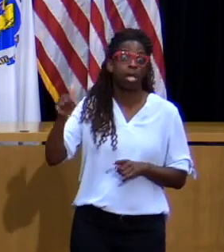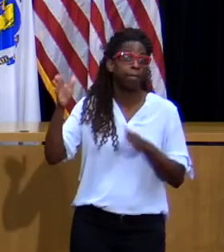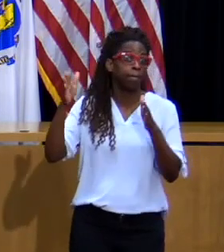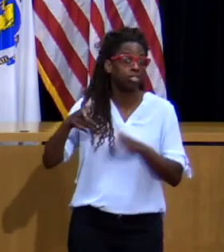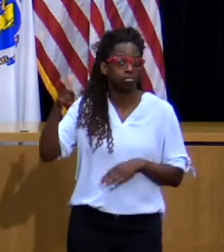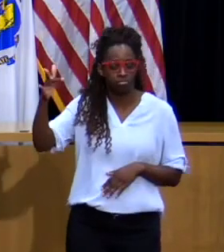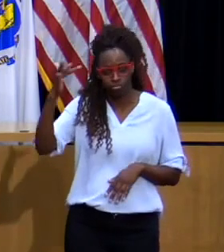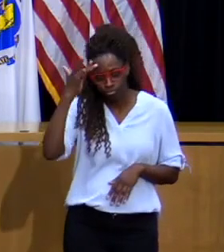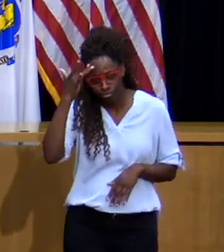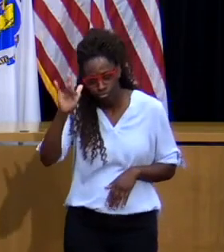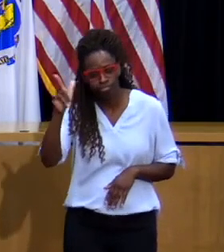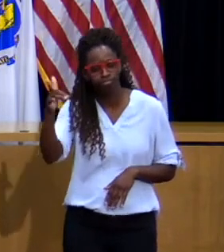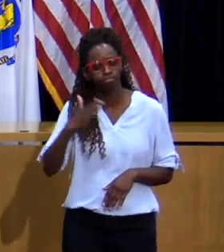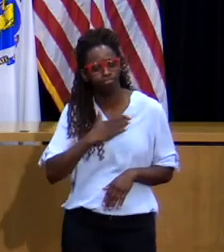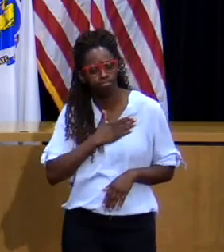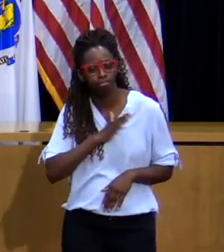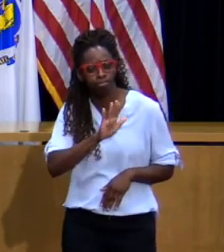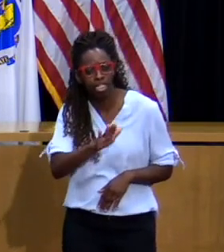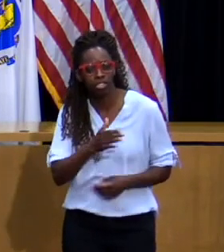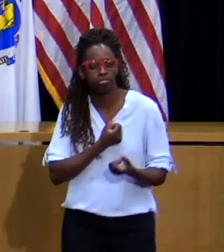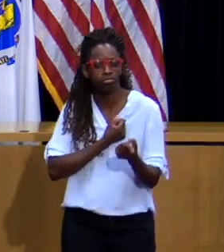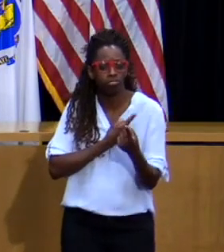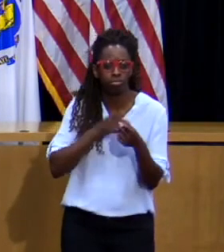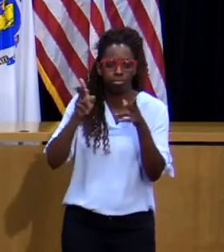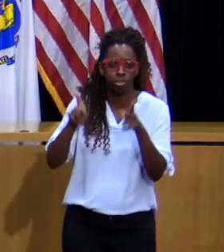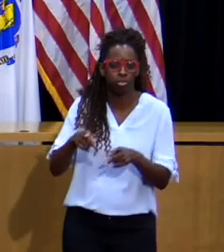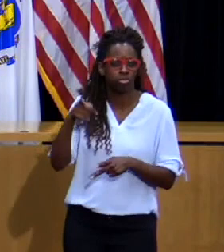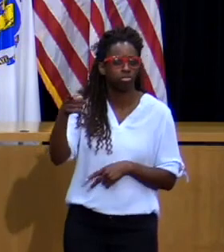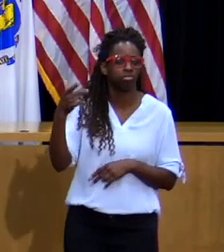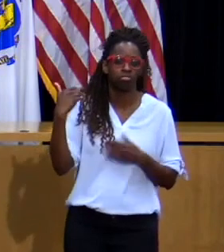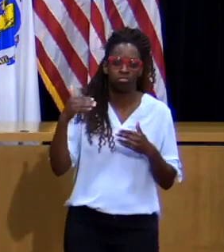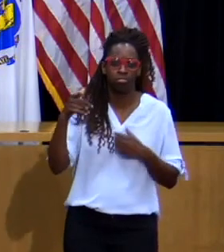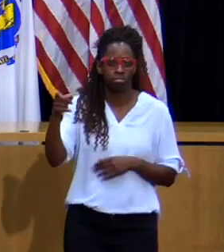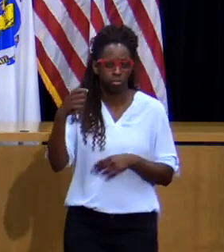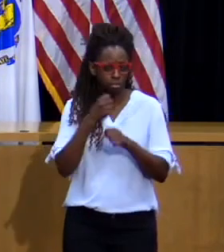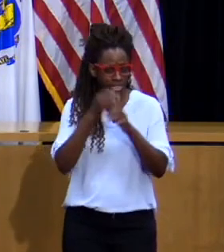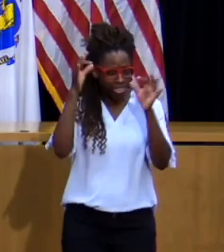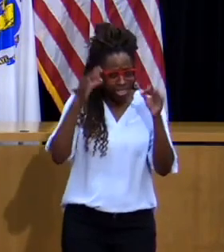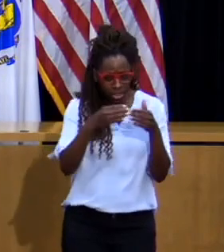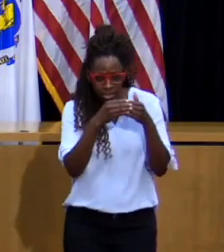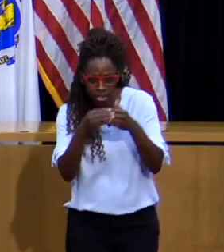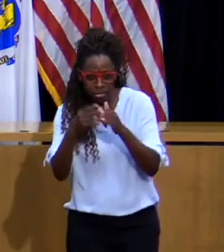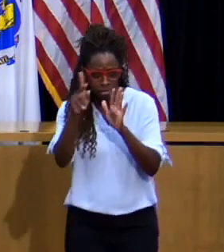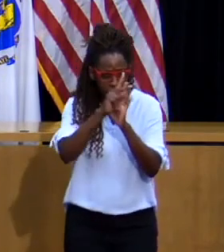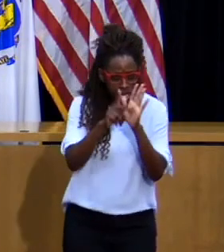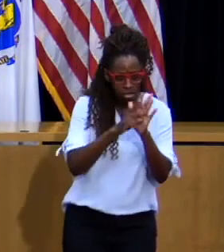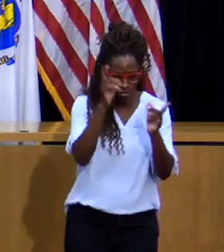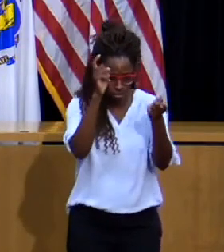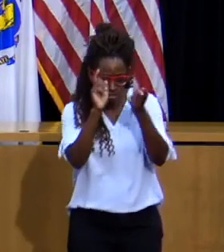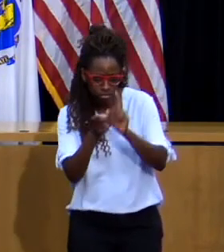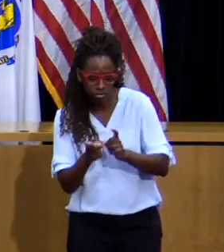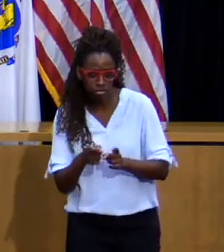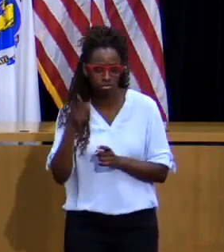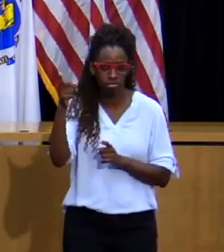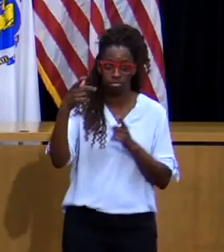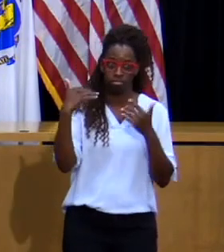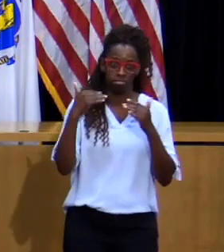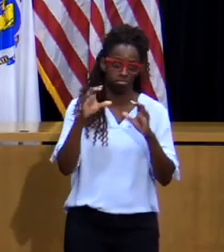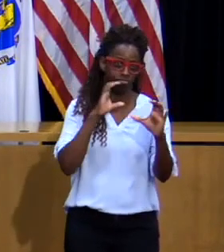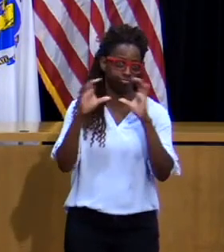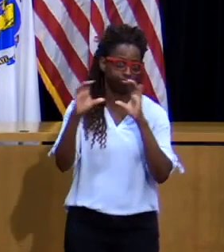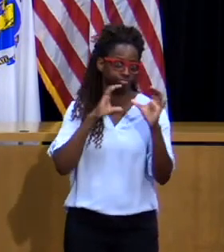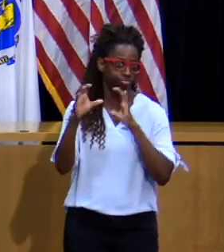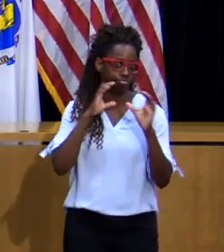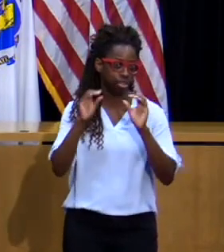been driven by scientific analysis of policy, who's a great communicator. I think for me, for the Governor's Advisory Group, we will miss